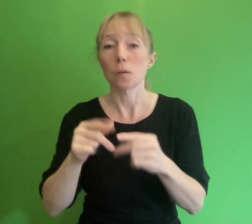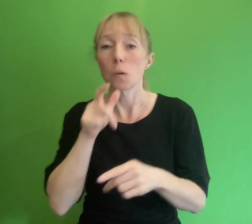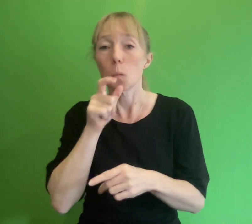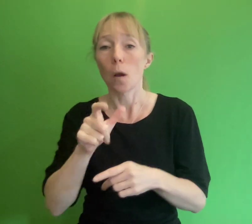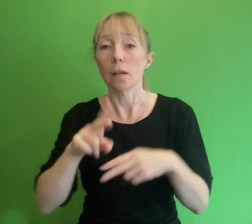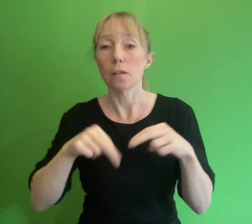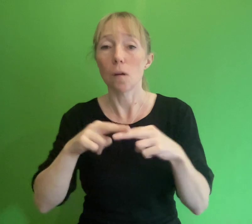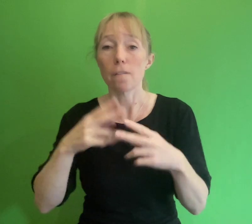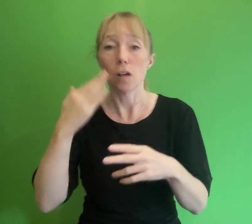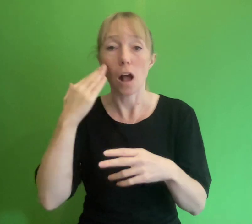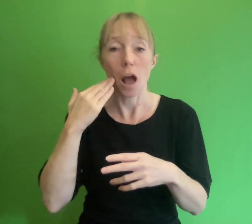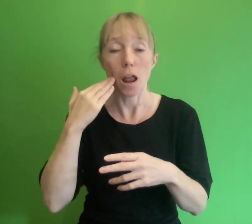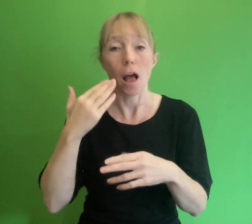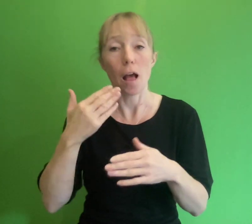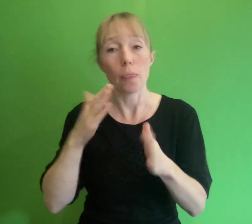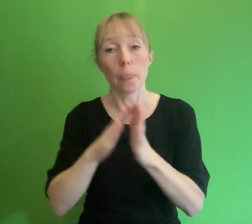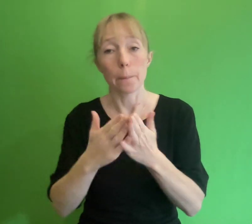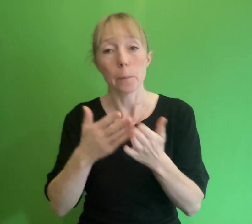Bookseller, 2020.